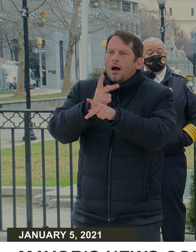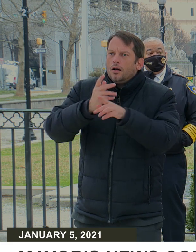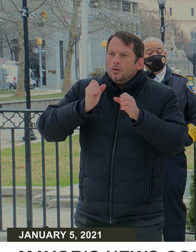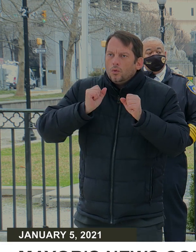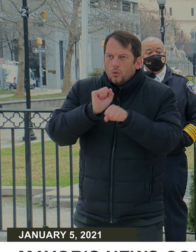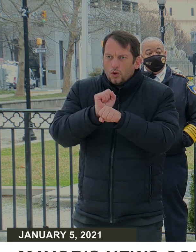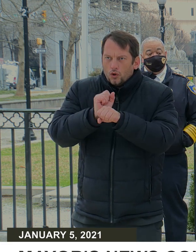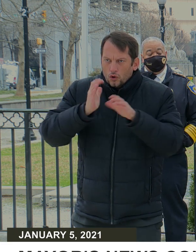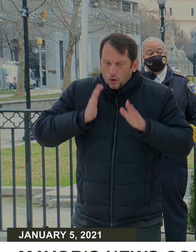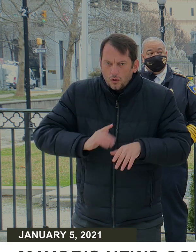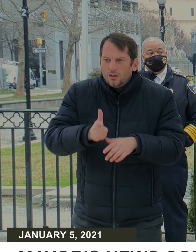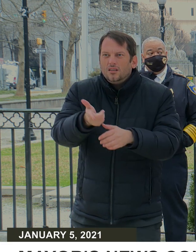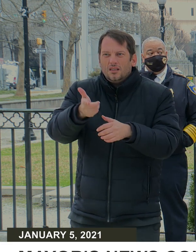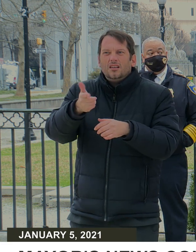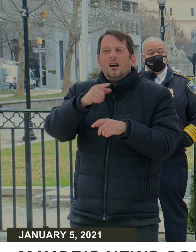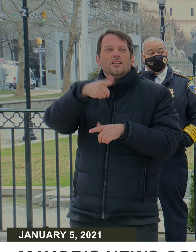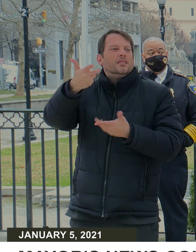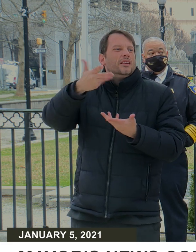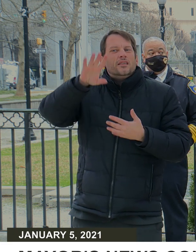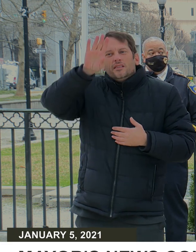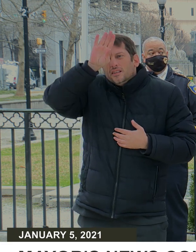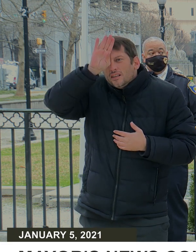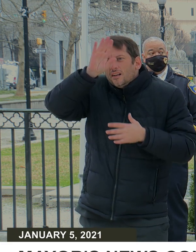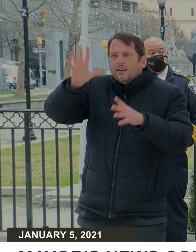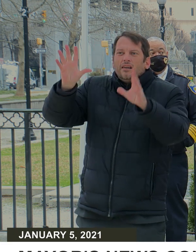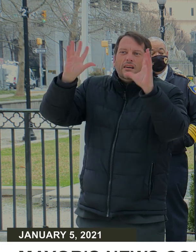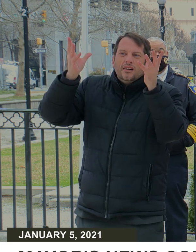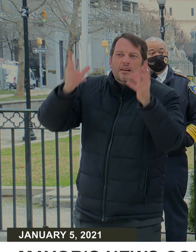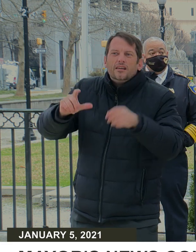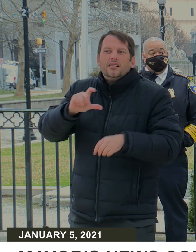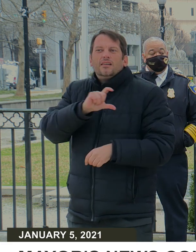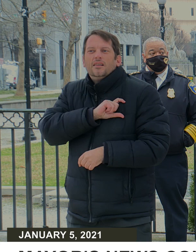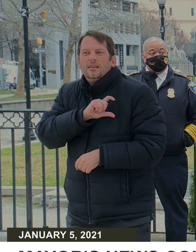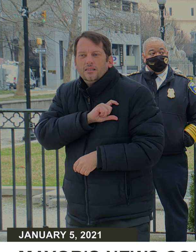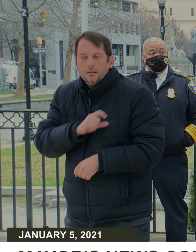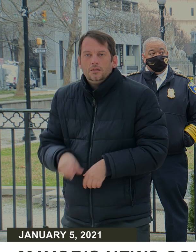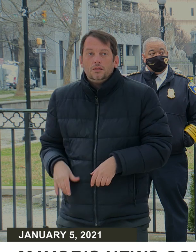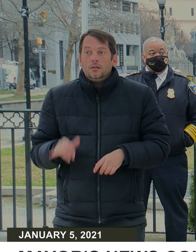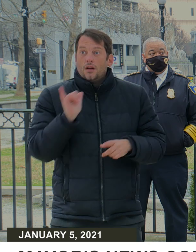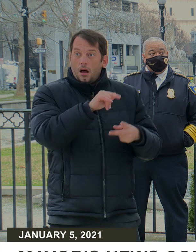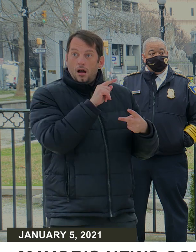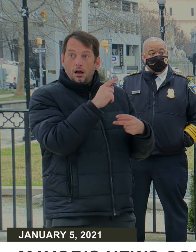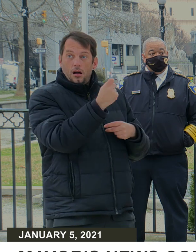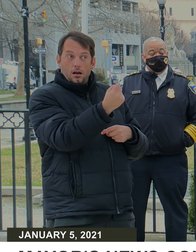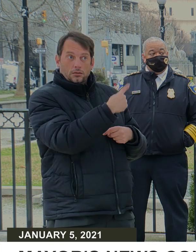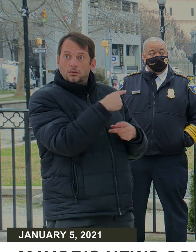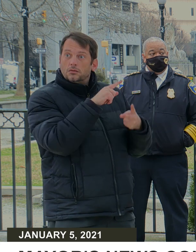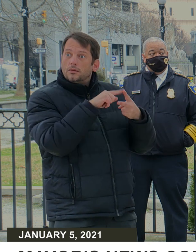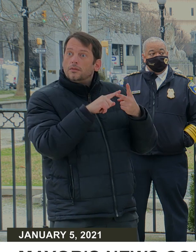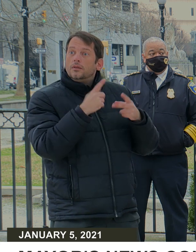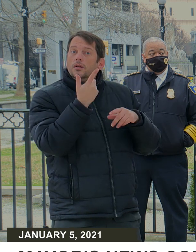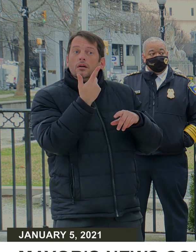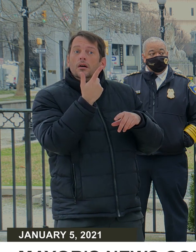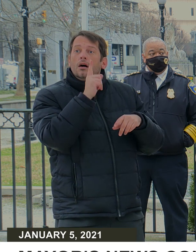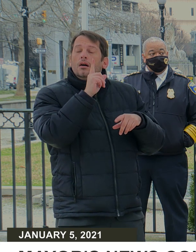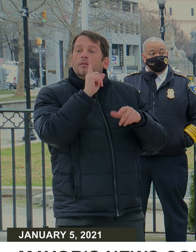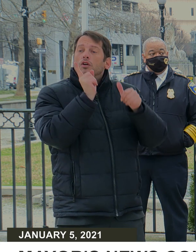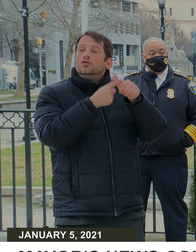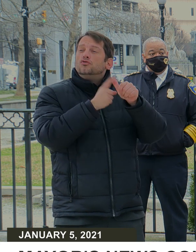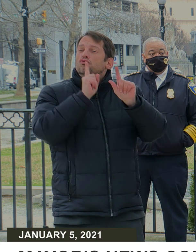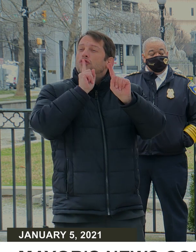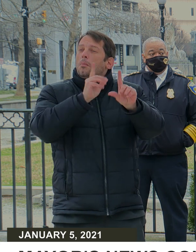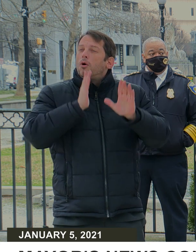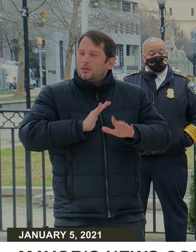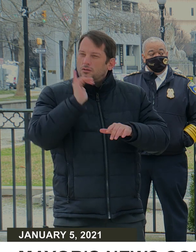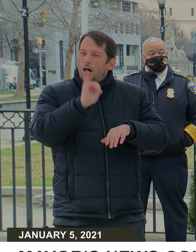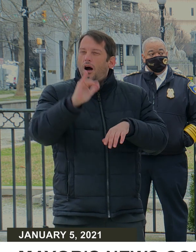first responders in this first group. So the first responders include police and fire? EMS, yep, starting with EMS, and you're right, law enforcement. And so they're starting today?